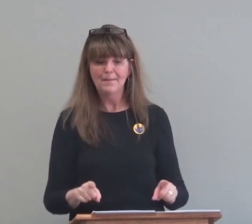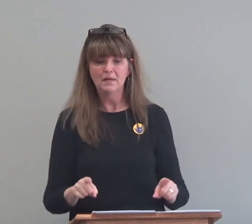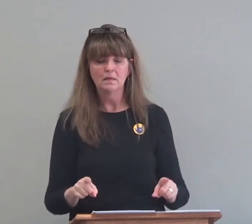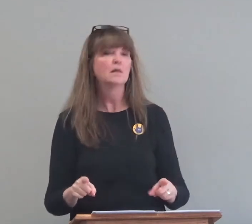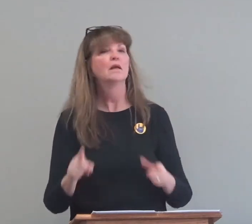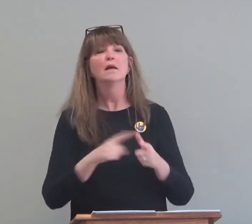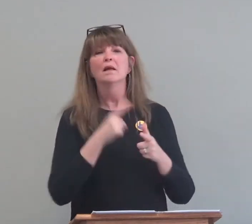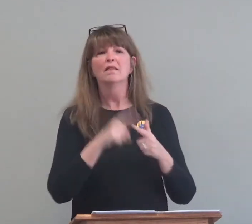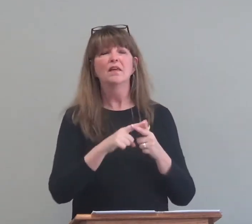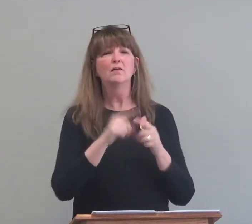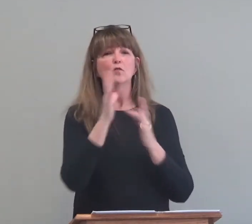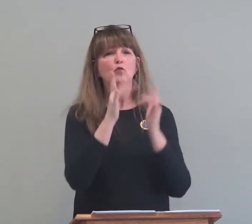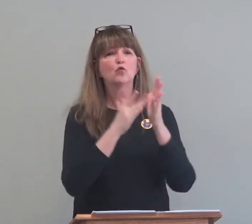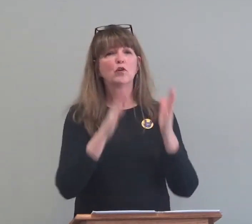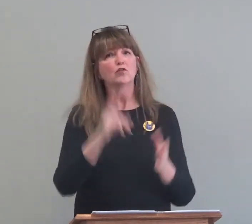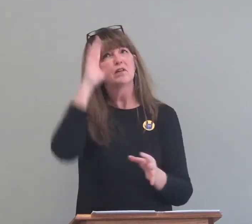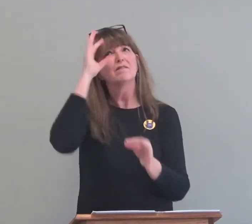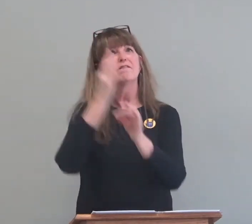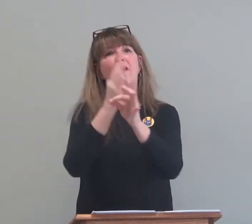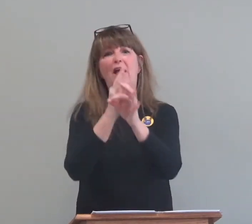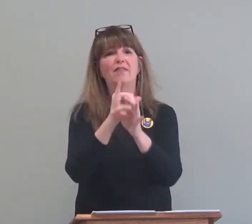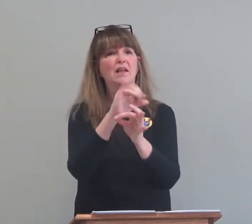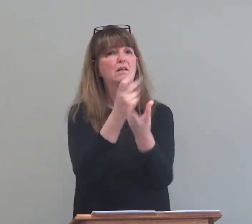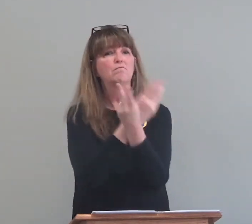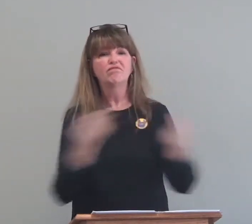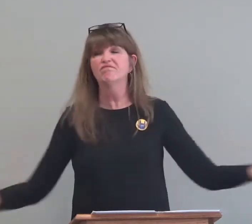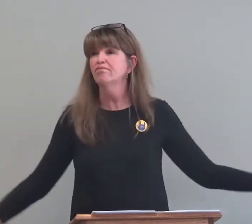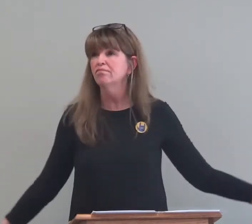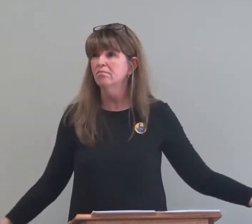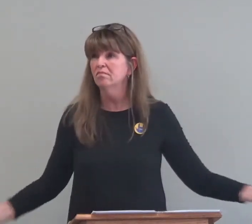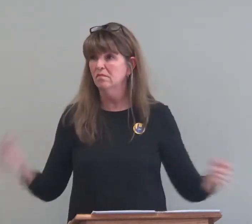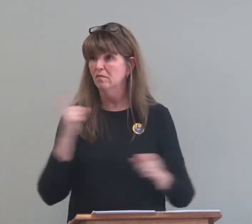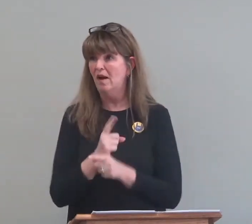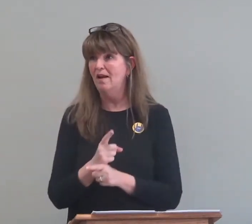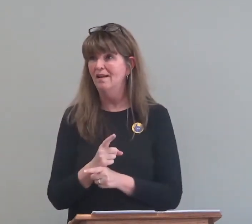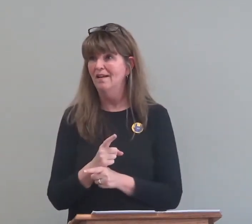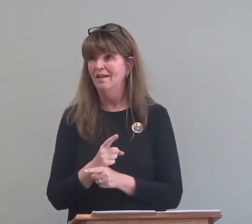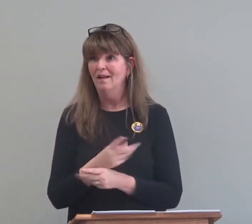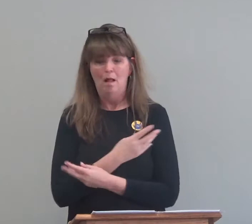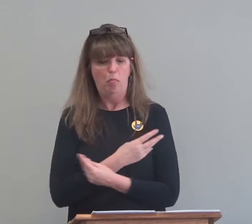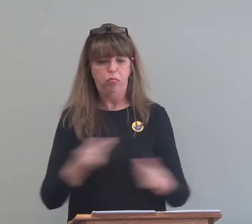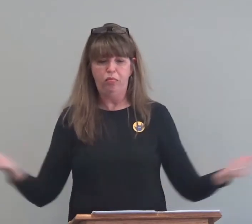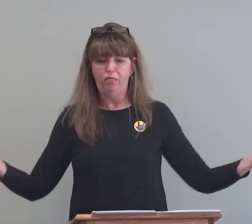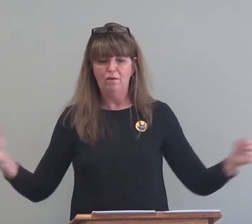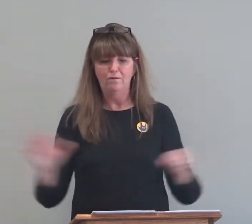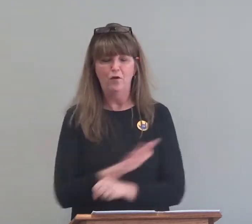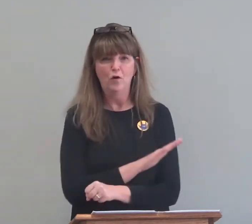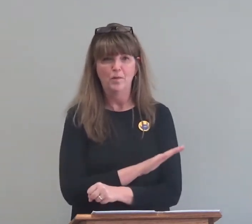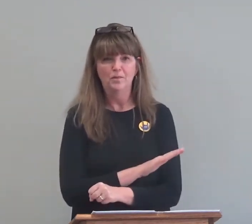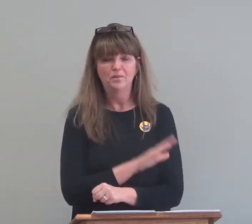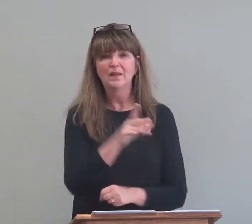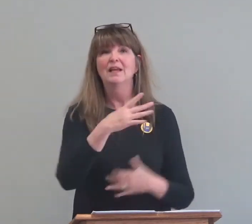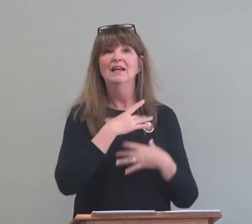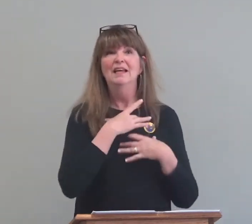And if you can prove it didn't happen, then the Christian faith would absolutely be gone completely.